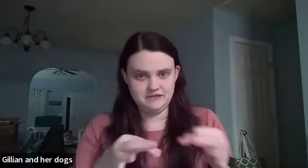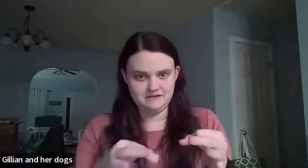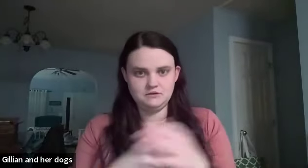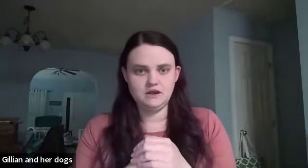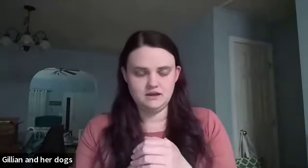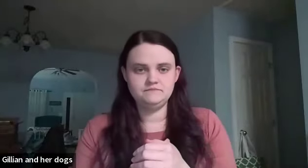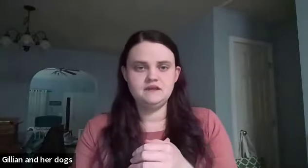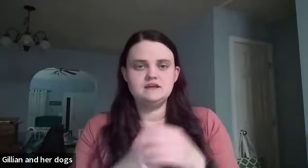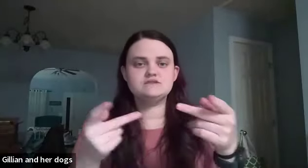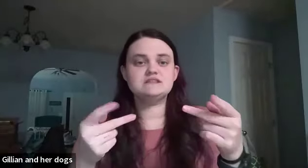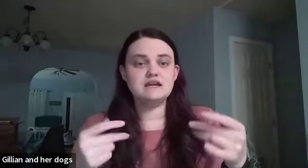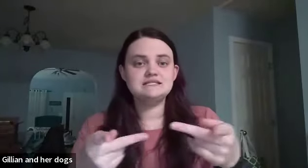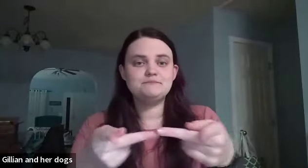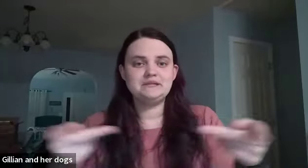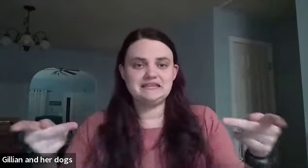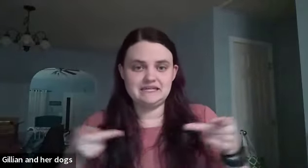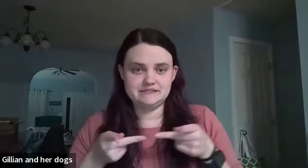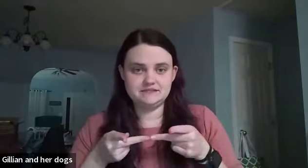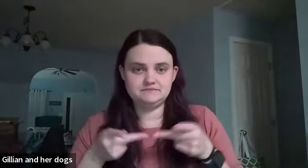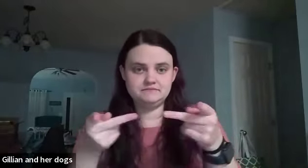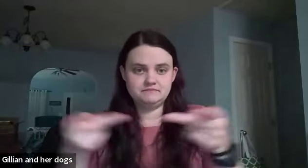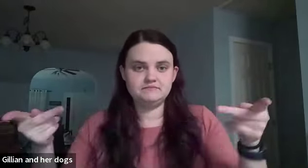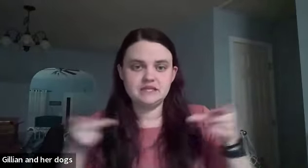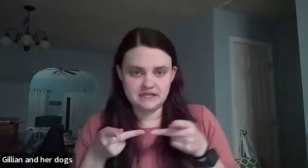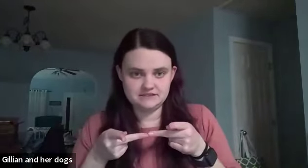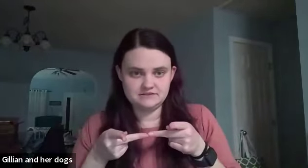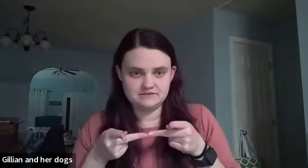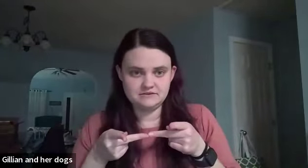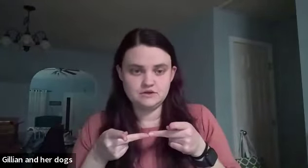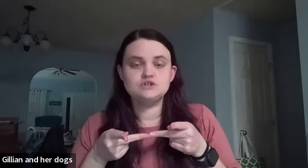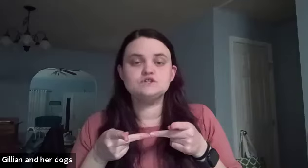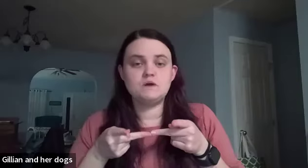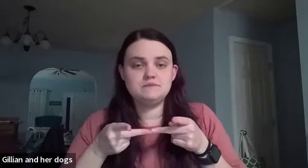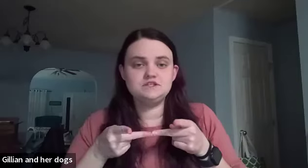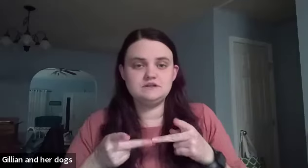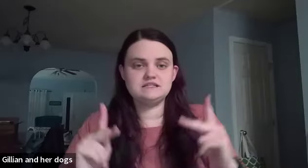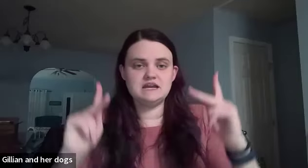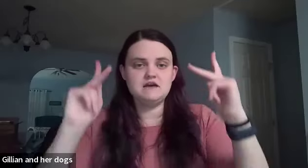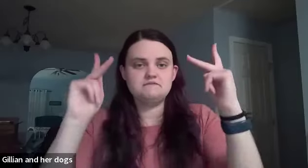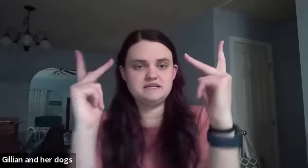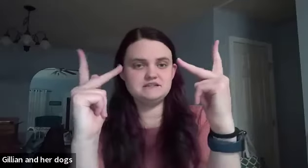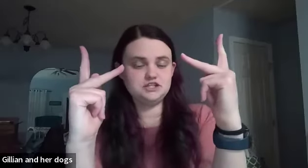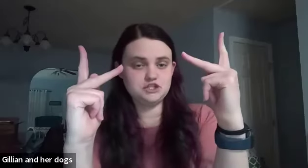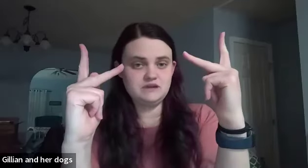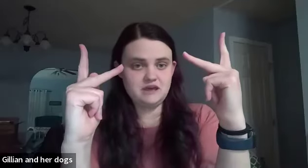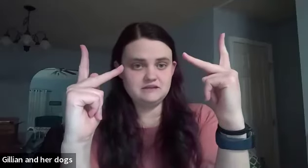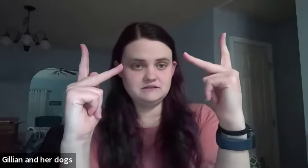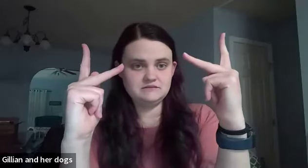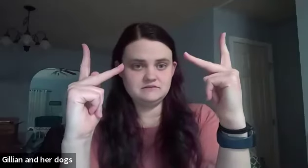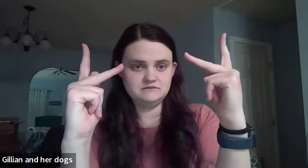explain it. Okay, so the sign is place. Place. So what I'm doing is I have basically two K's